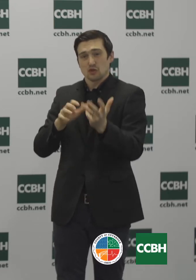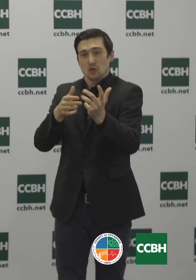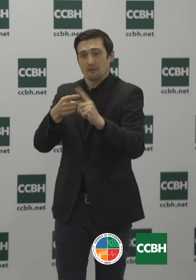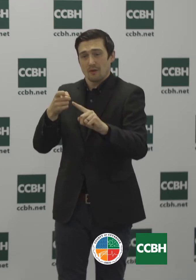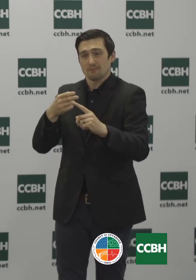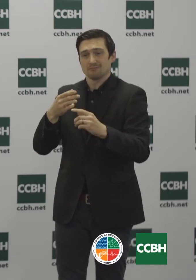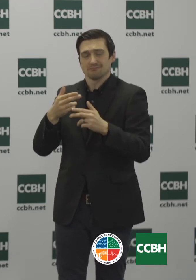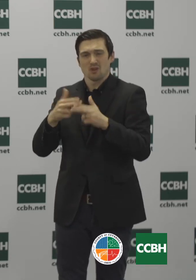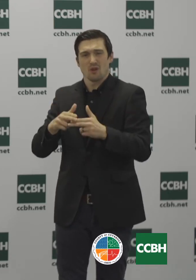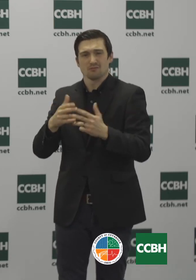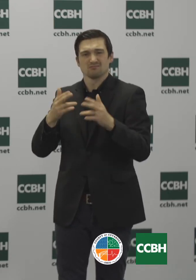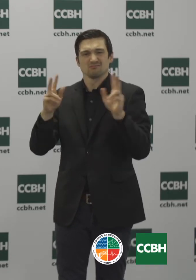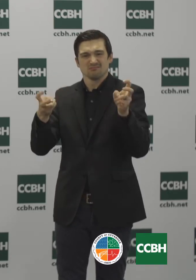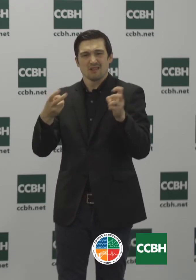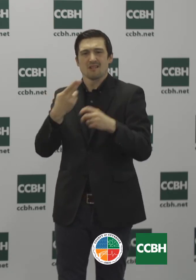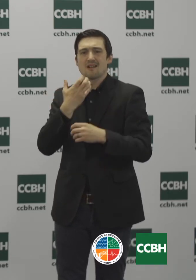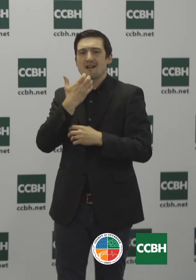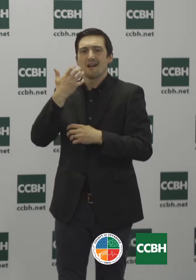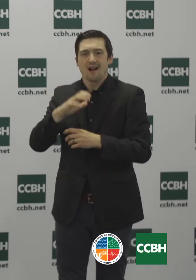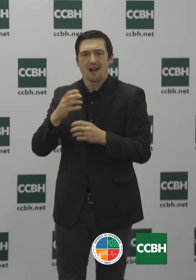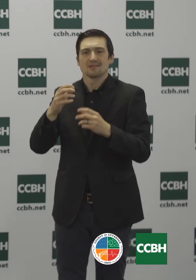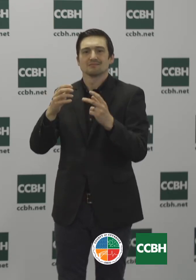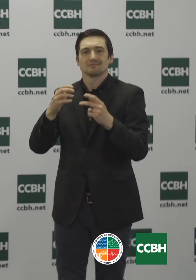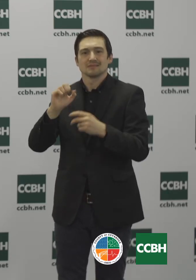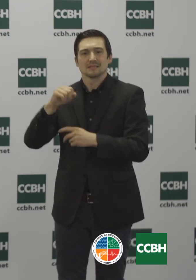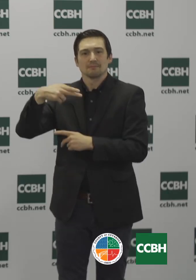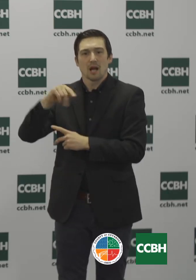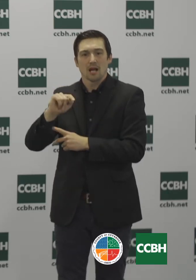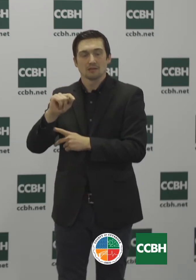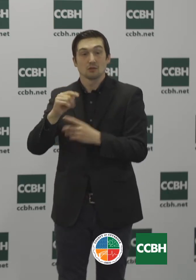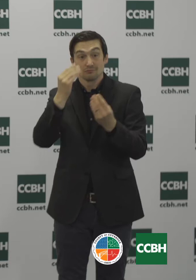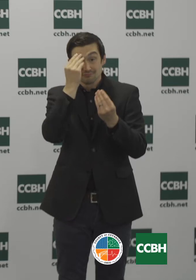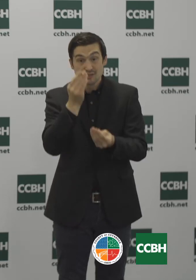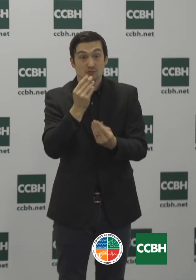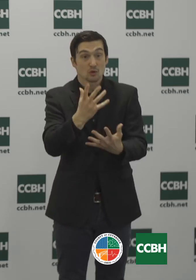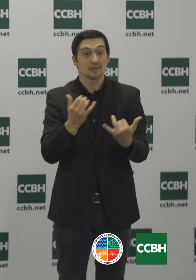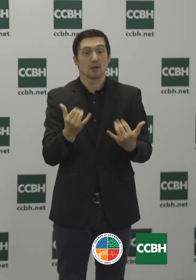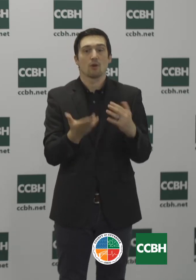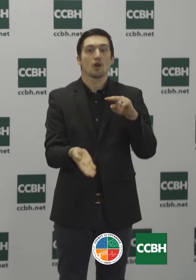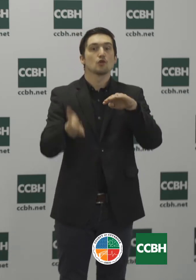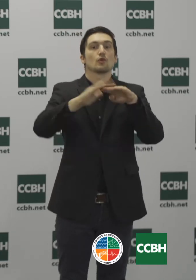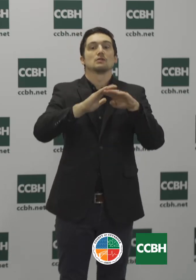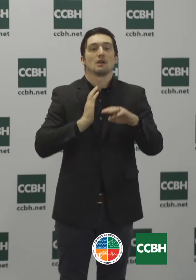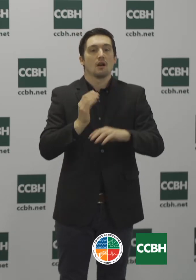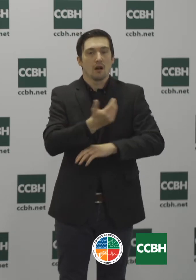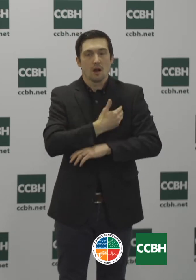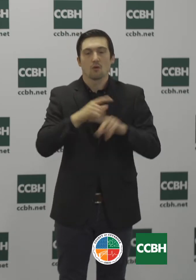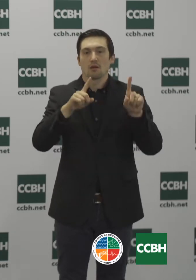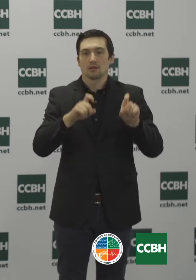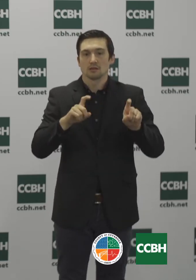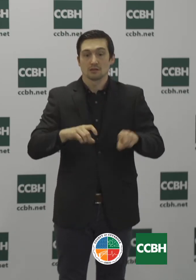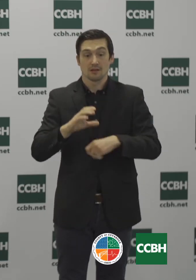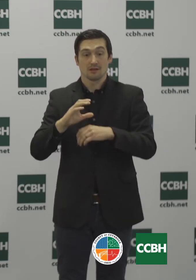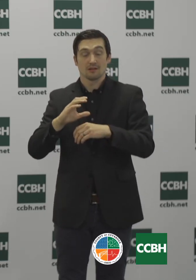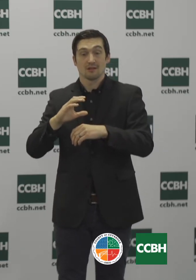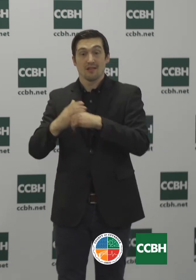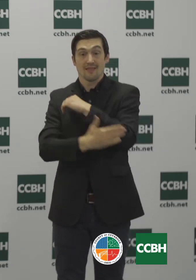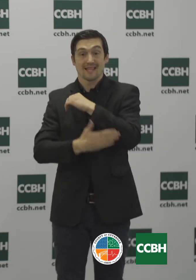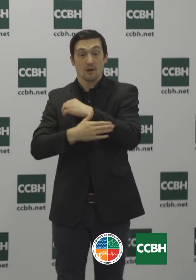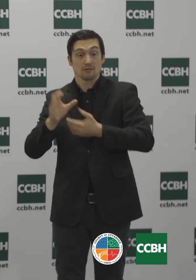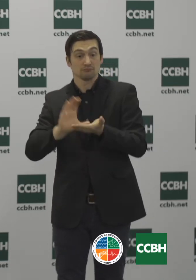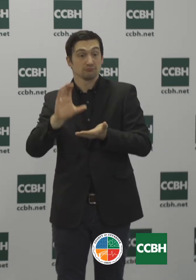Today, I'm announcing that we will be substantially increasing our testing. The county is providing $5 million to the Board of